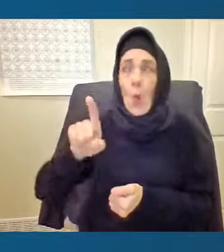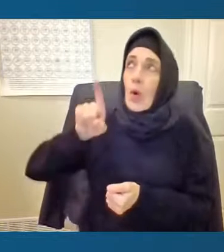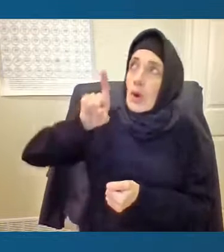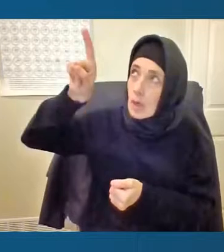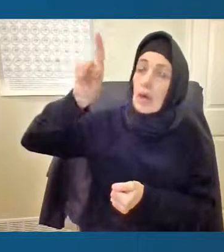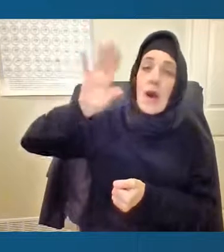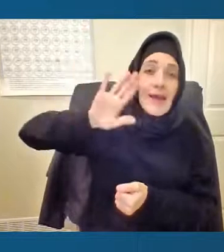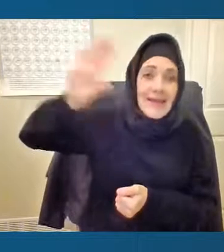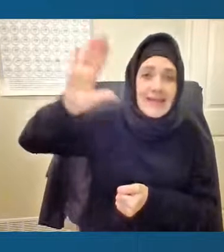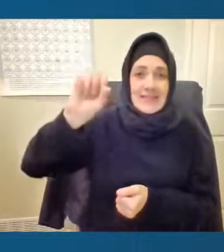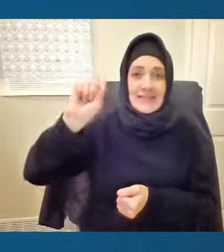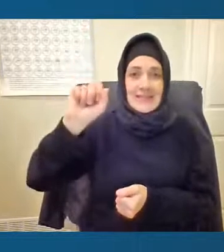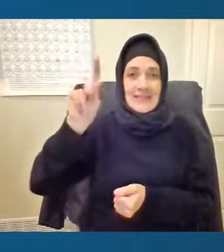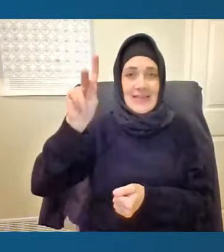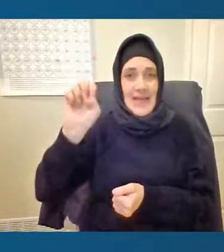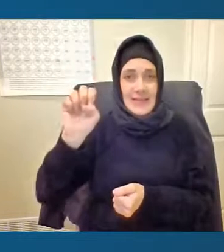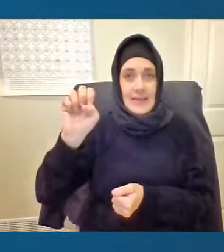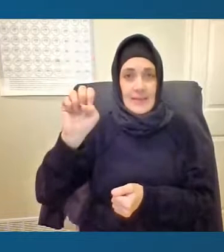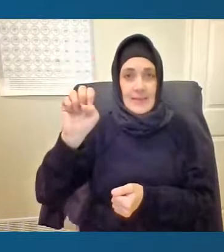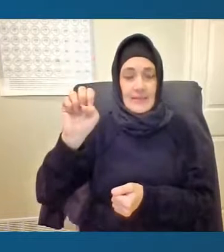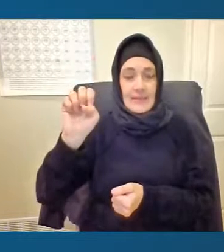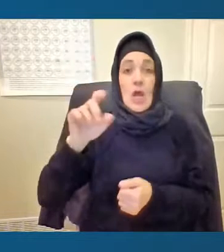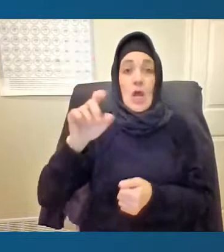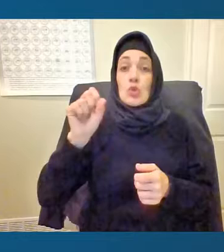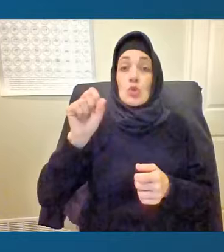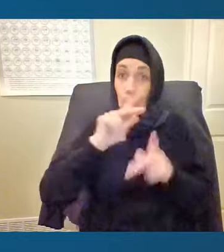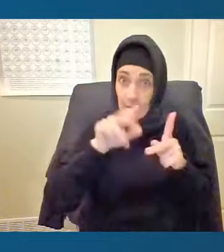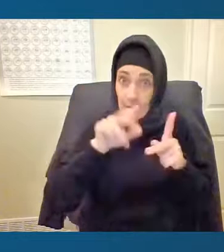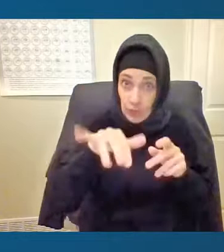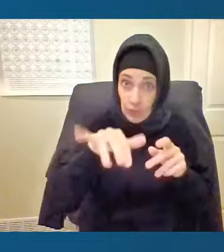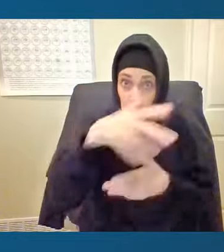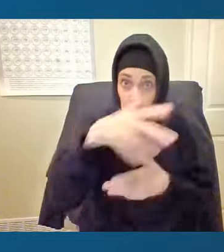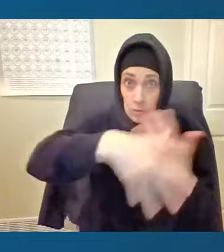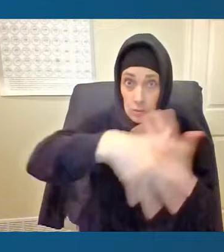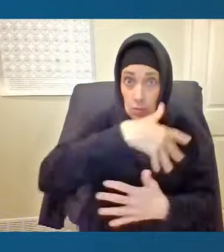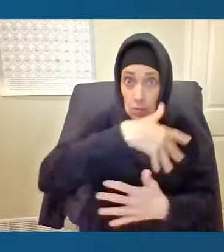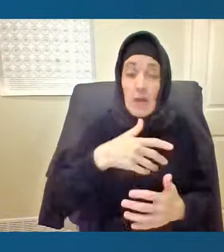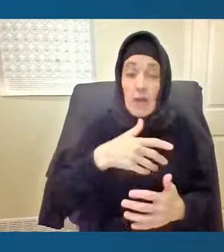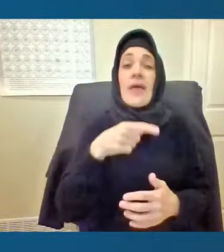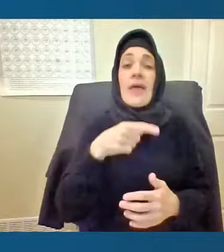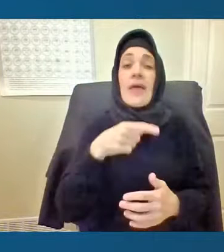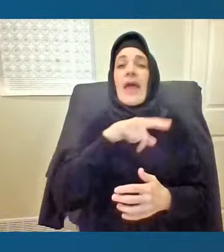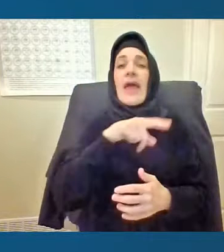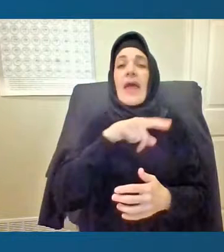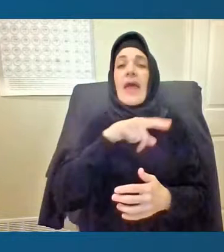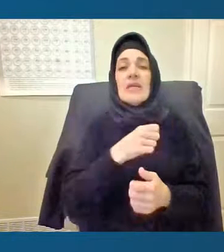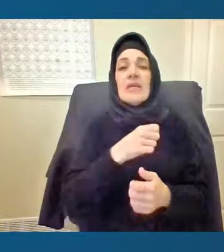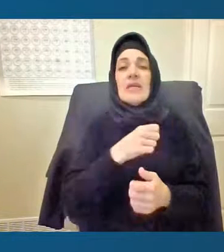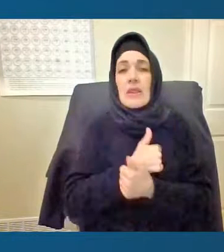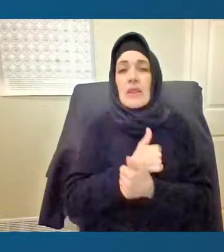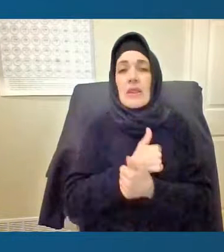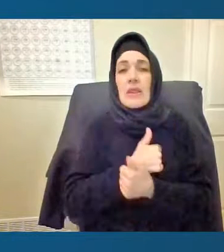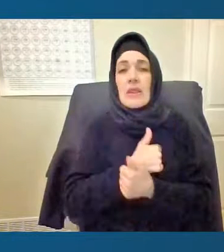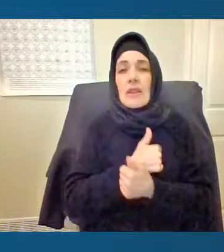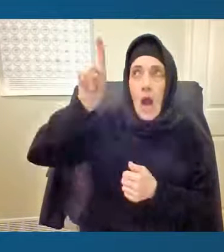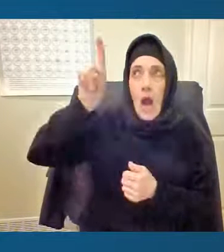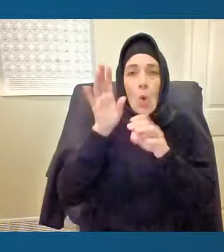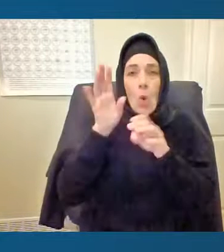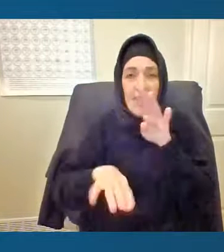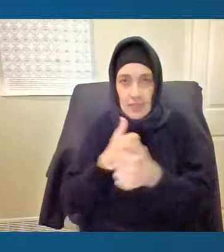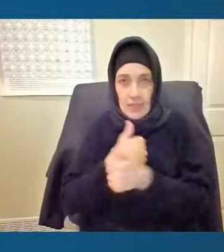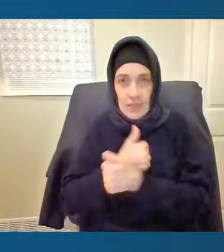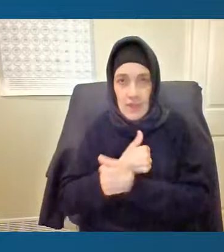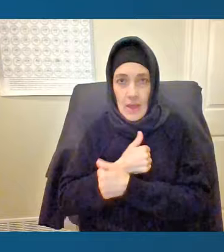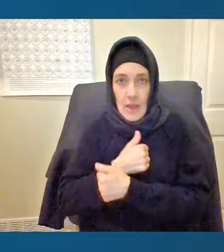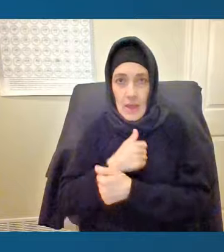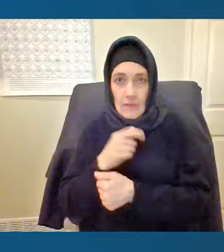love you and Allah. They love Allah more than they love you almost. Why? Because what we're going to talk about at the